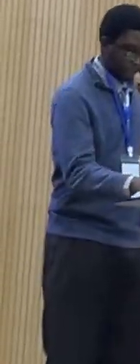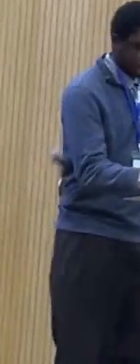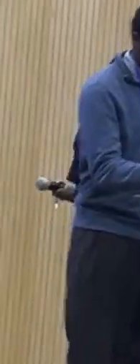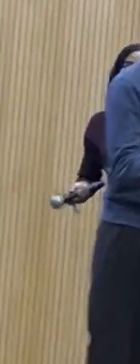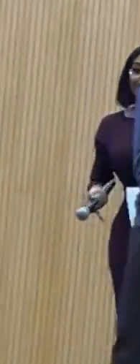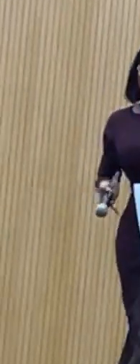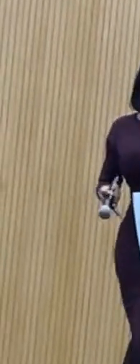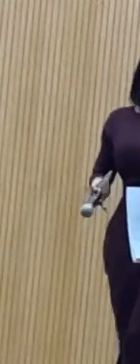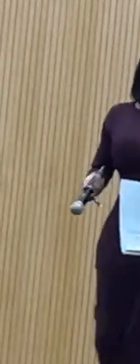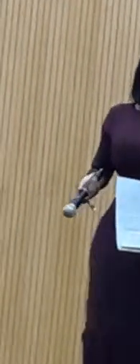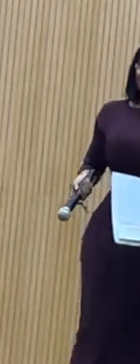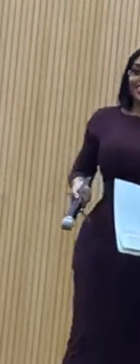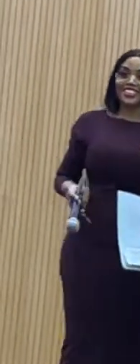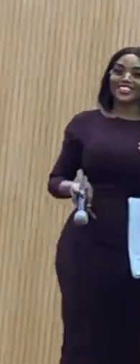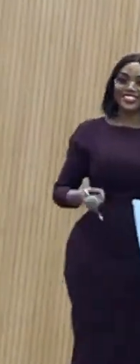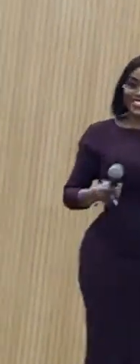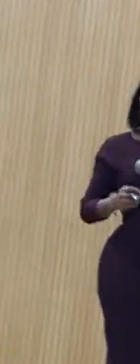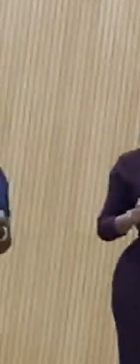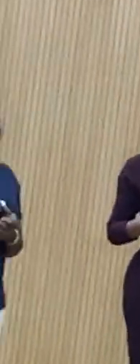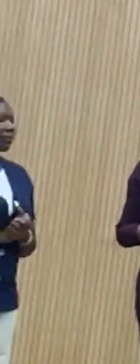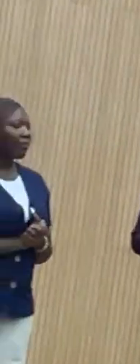Thank you.